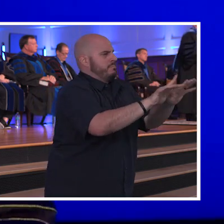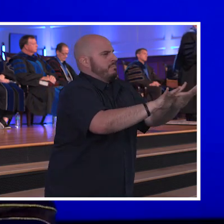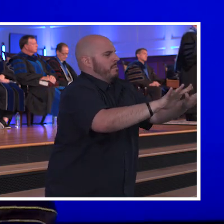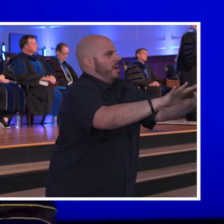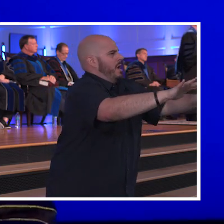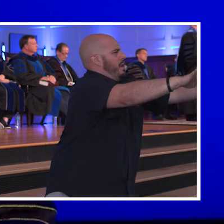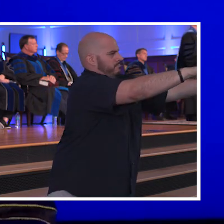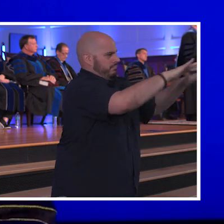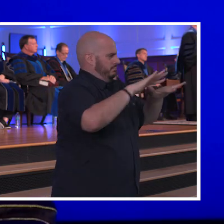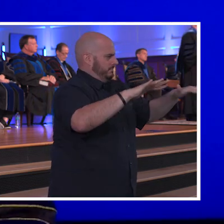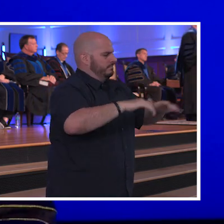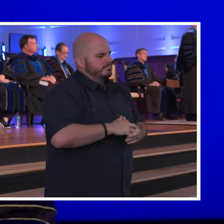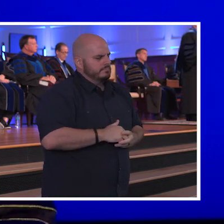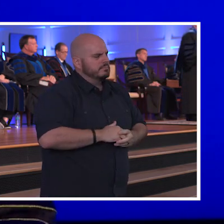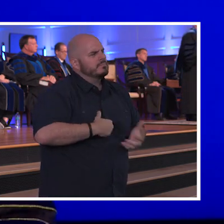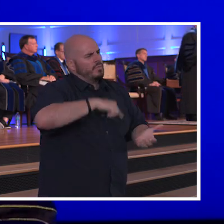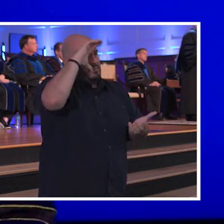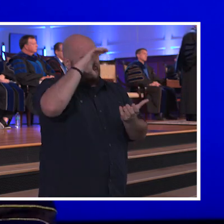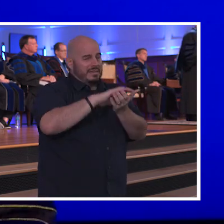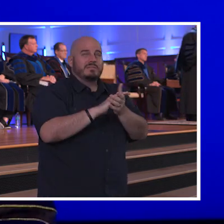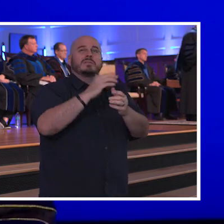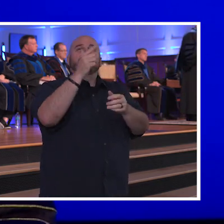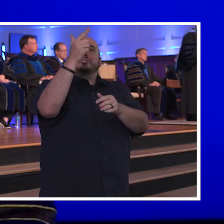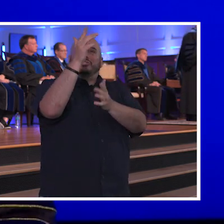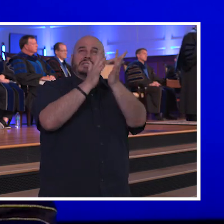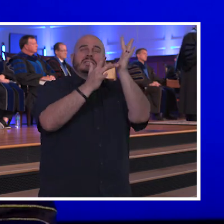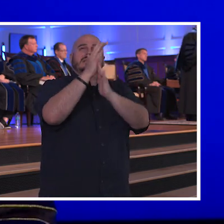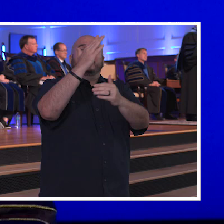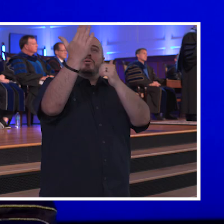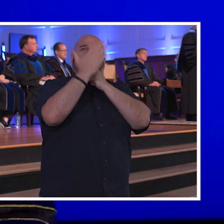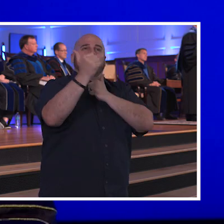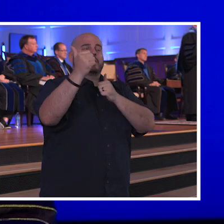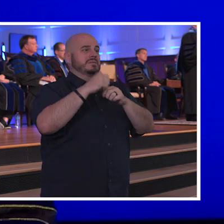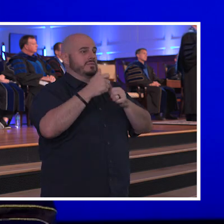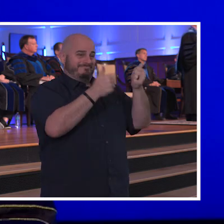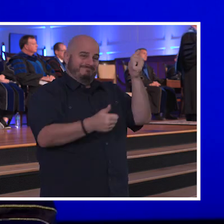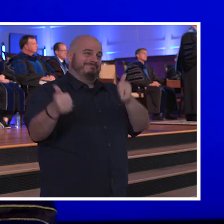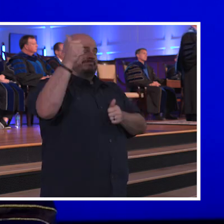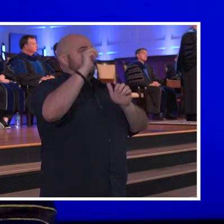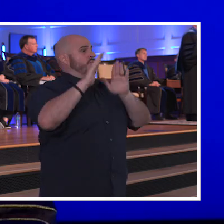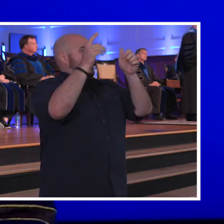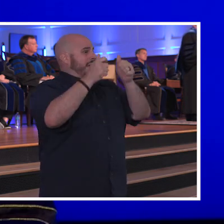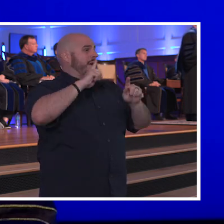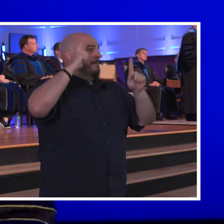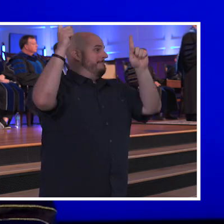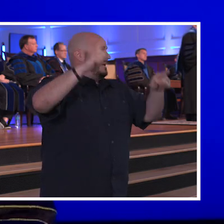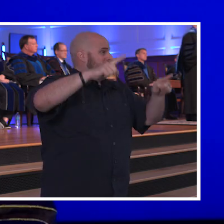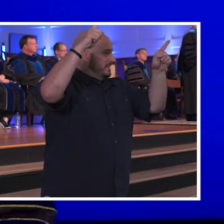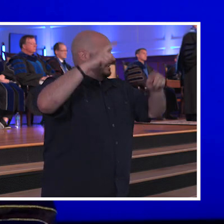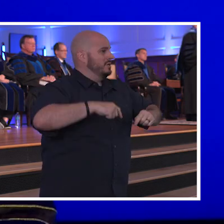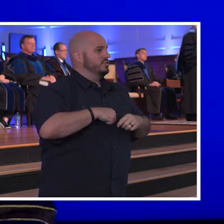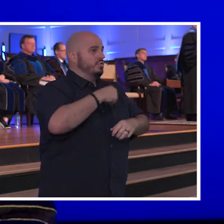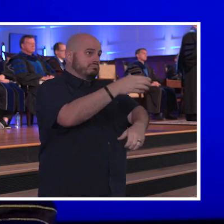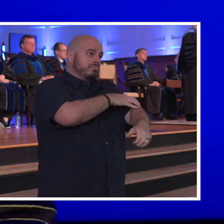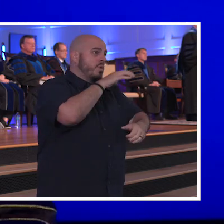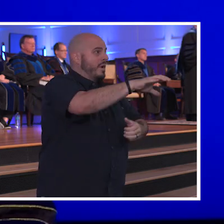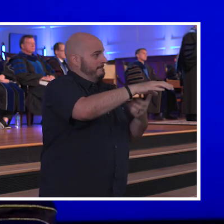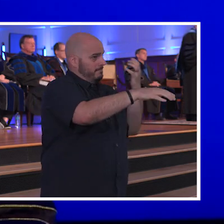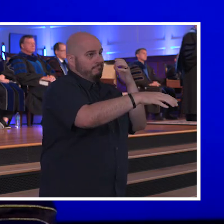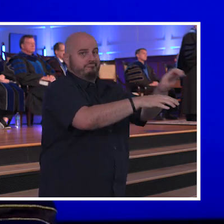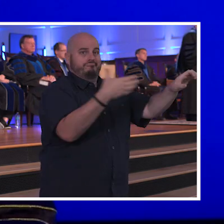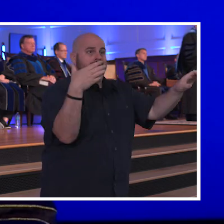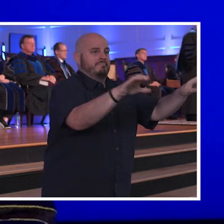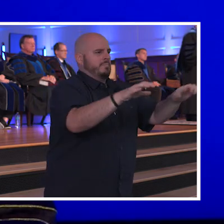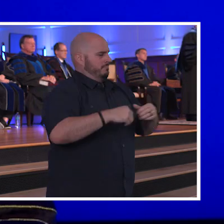us to make the Great Commission our priority. And our goal here is to equip you wherever you go, whatever you do, that you